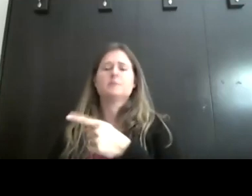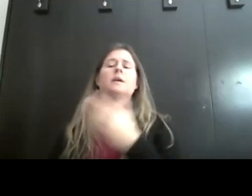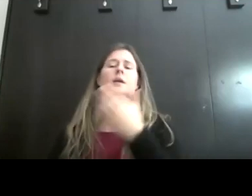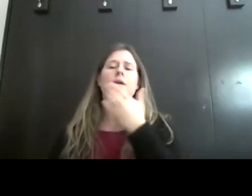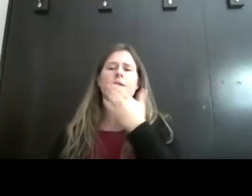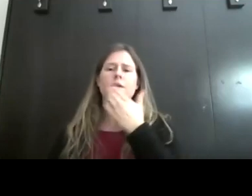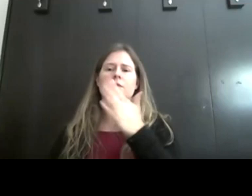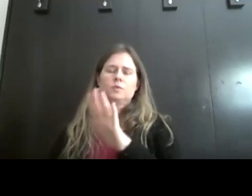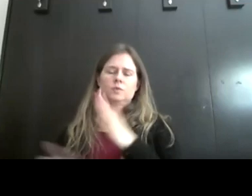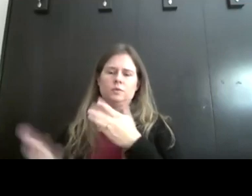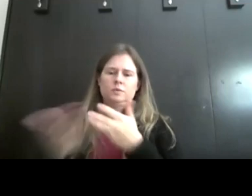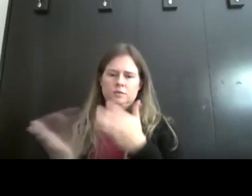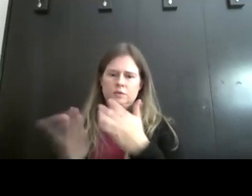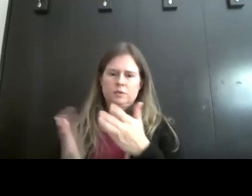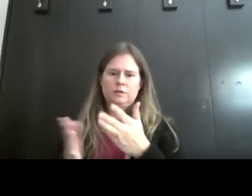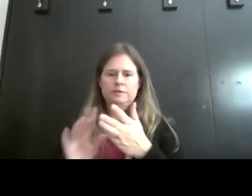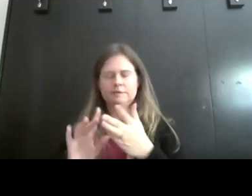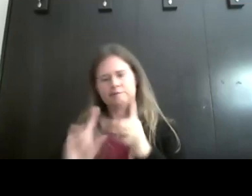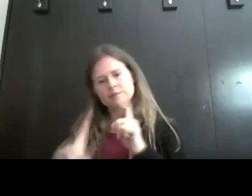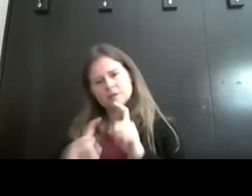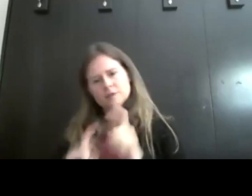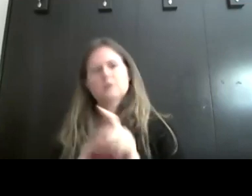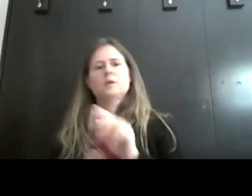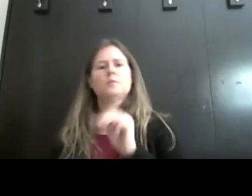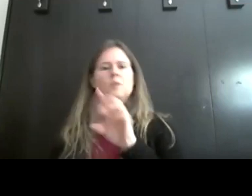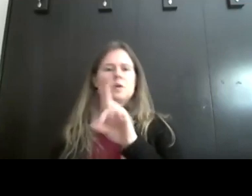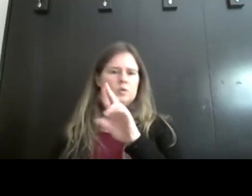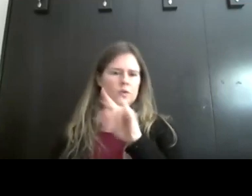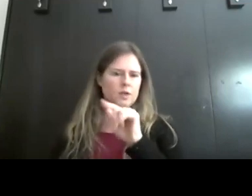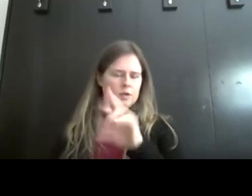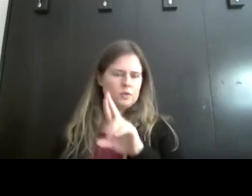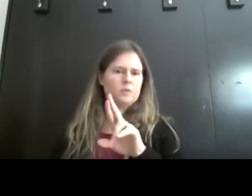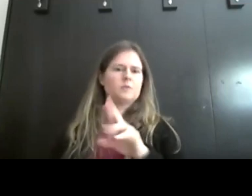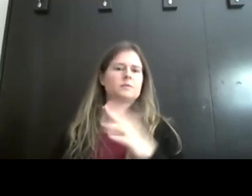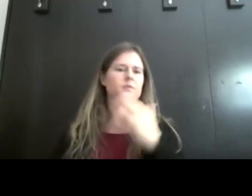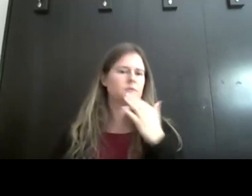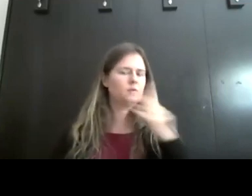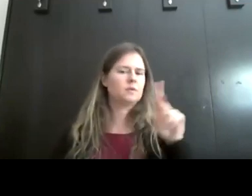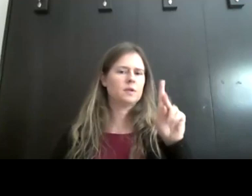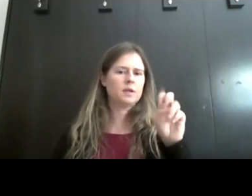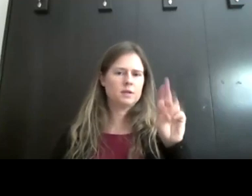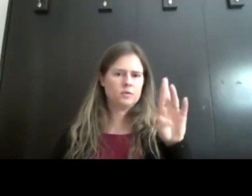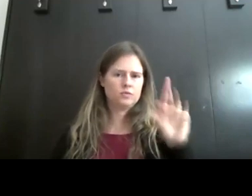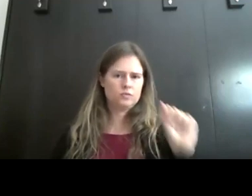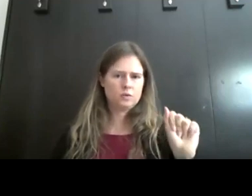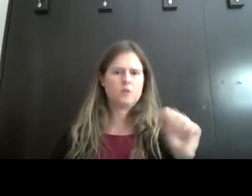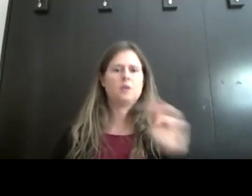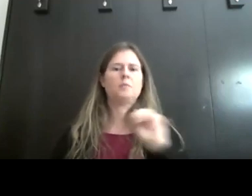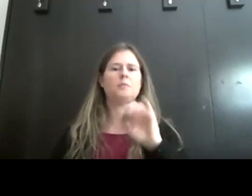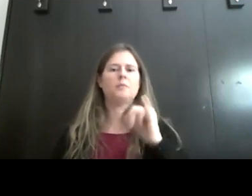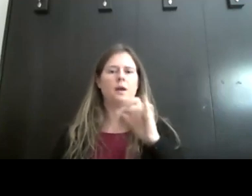as a moderator. Two board members, Kendra Paulding, I'm going to recognize both of these folks, Kendra and Michael